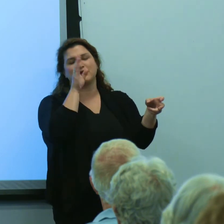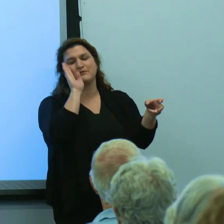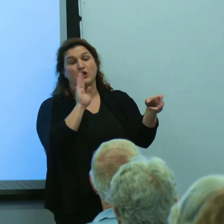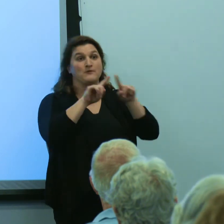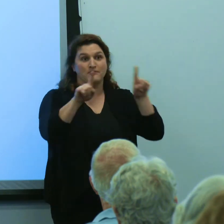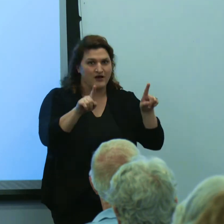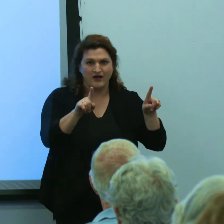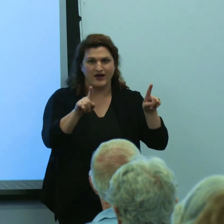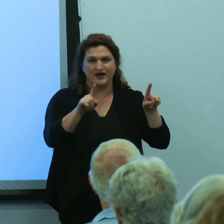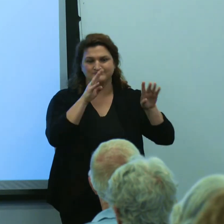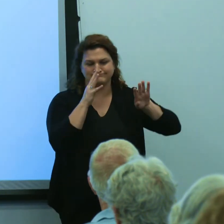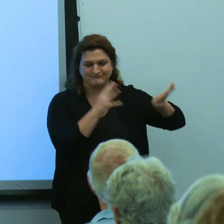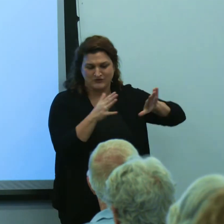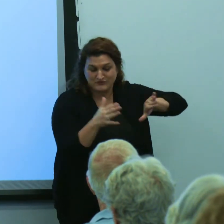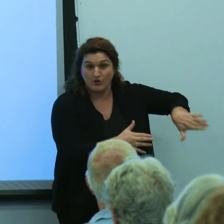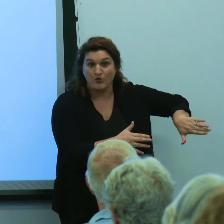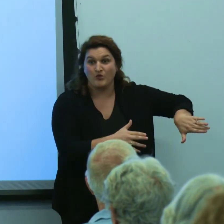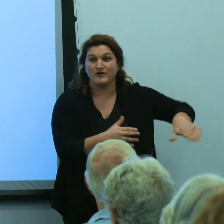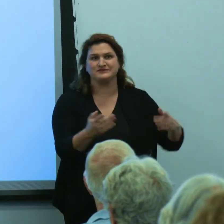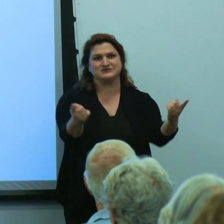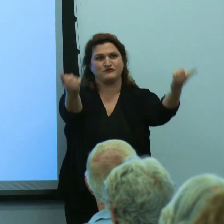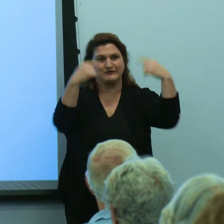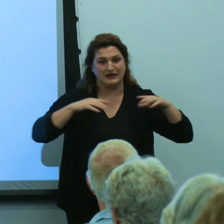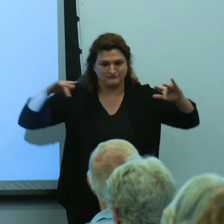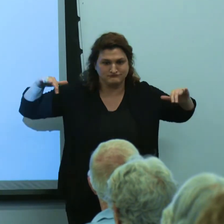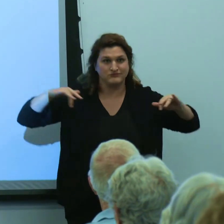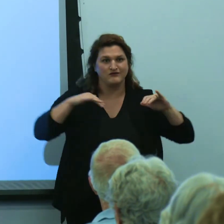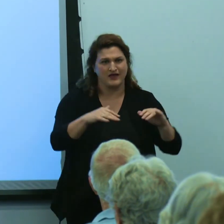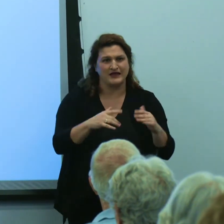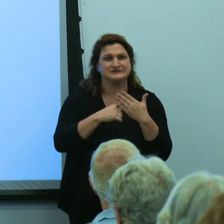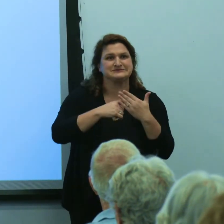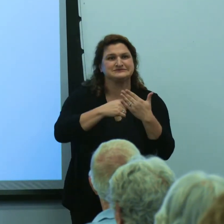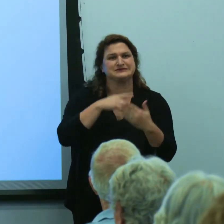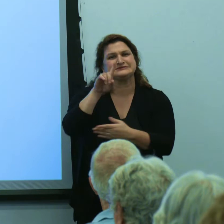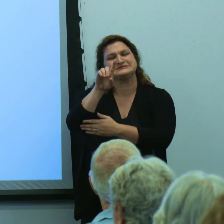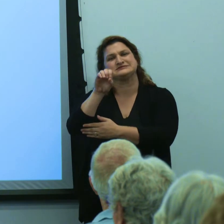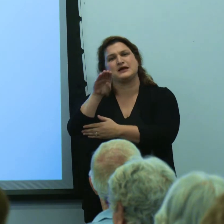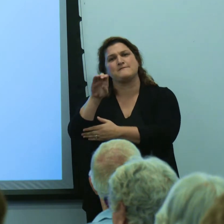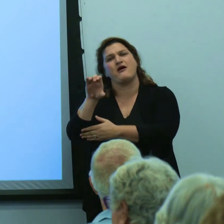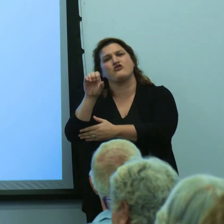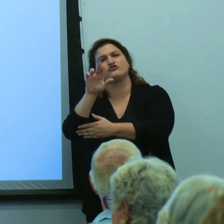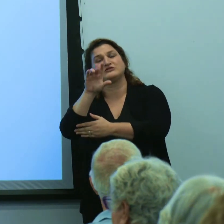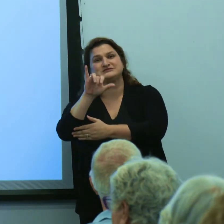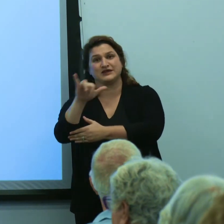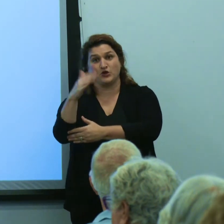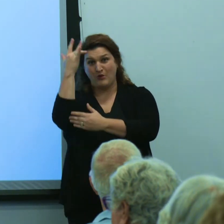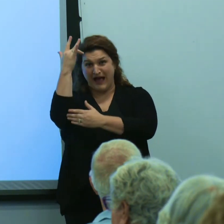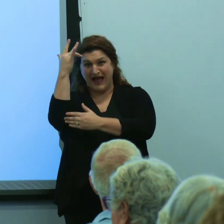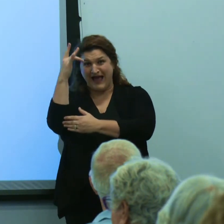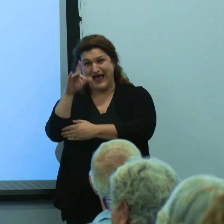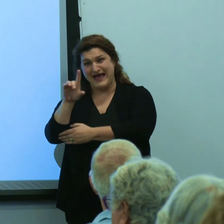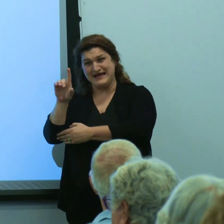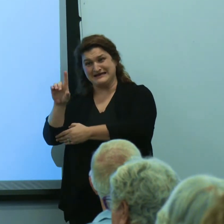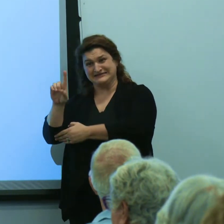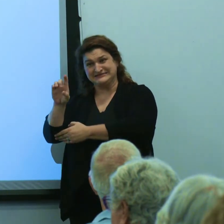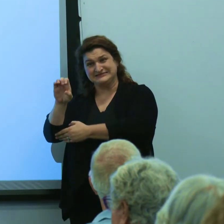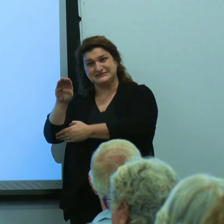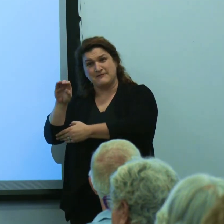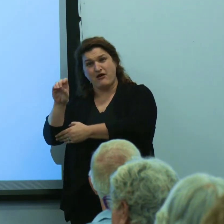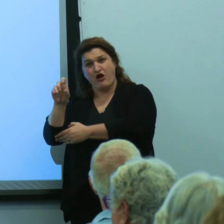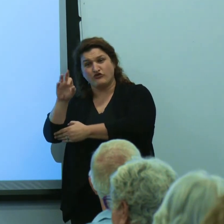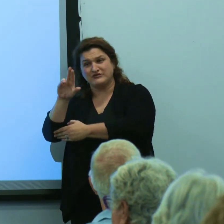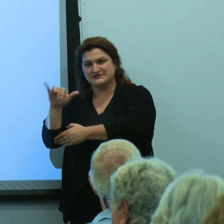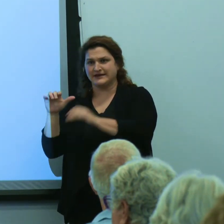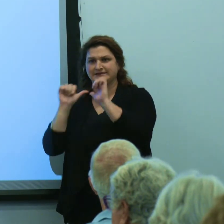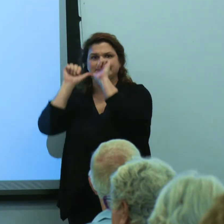democracy. Because the work of democracy is ongoing. It's the work of a lifetime. I believe in the power and promise